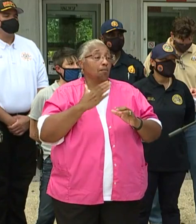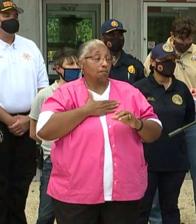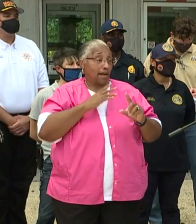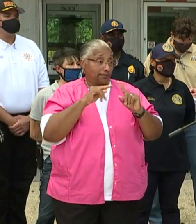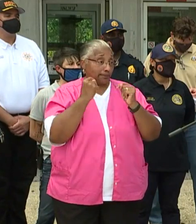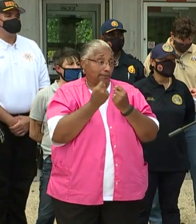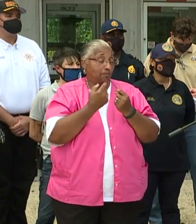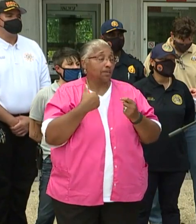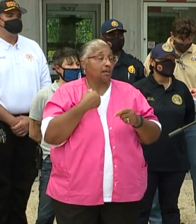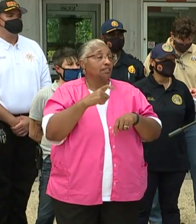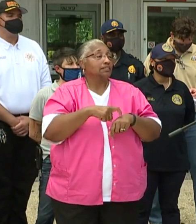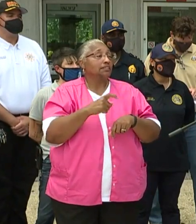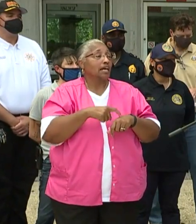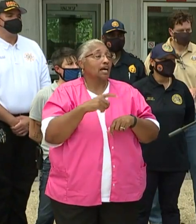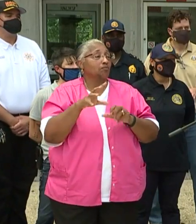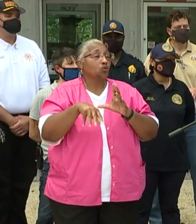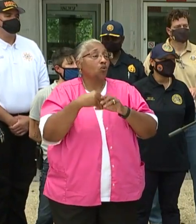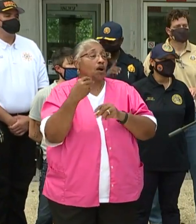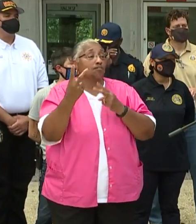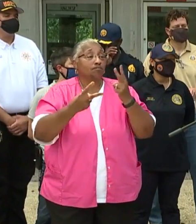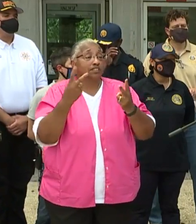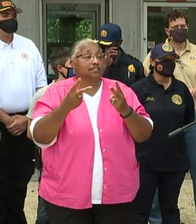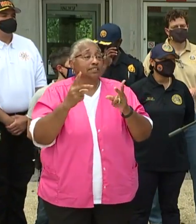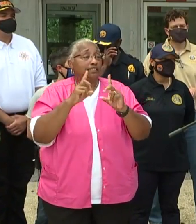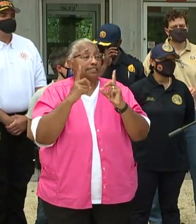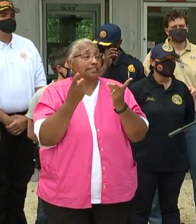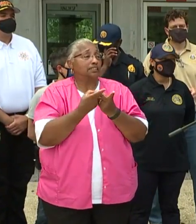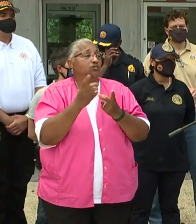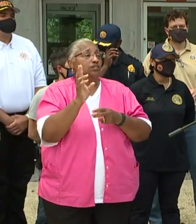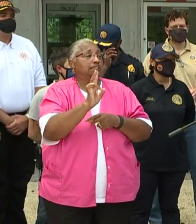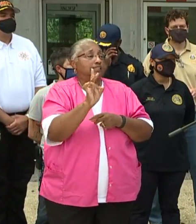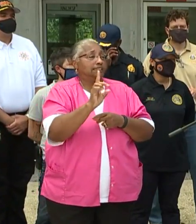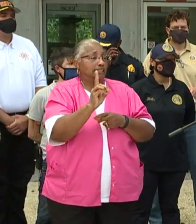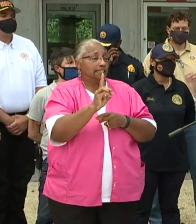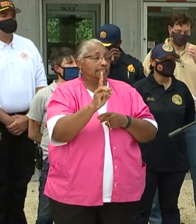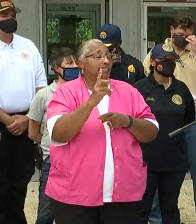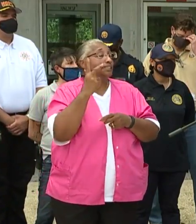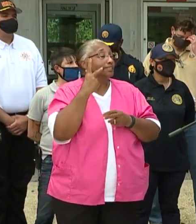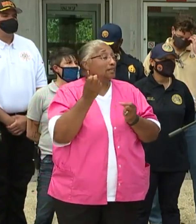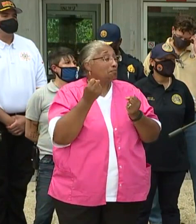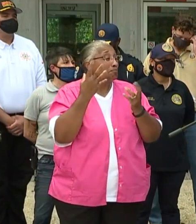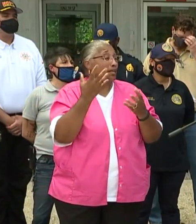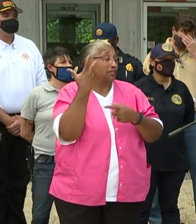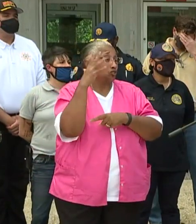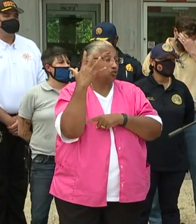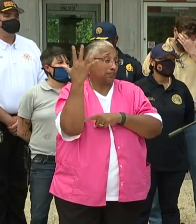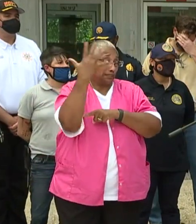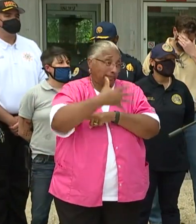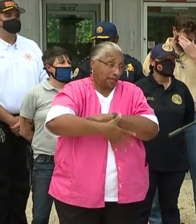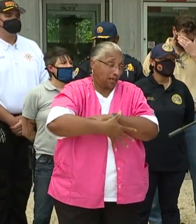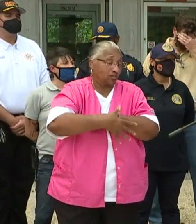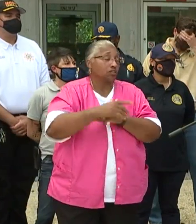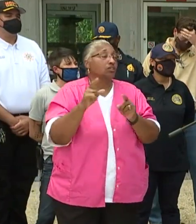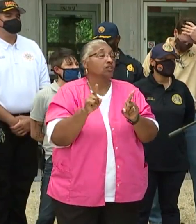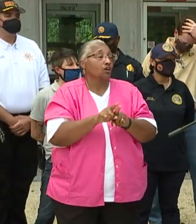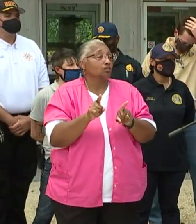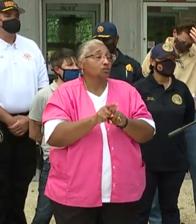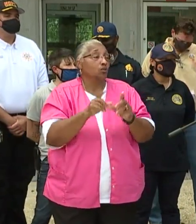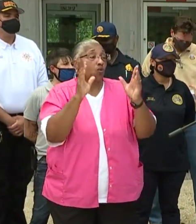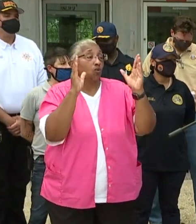the District D and see, the many trees that are down. But the glimmer of